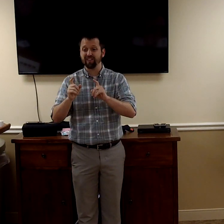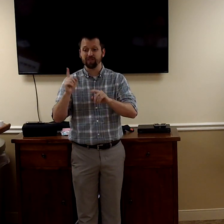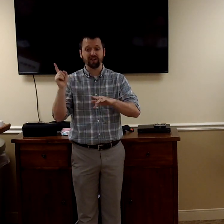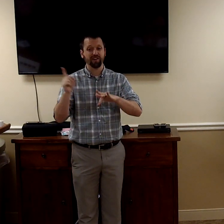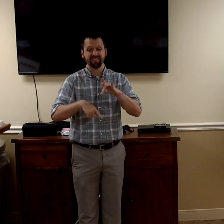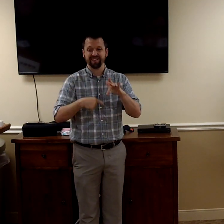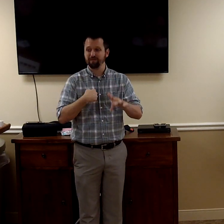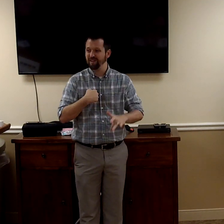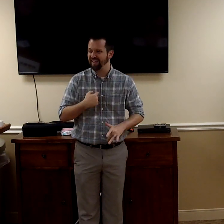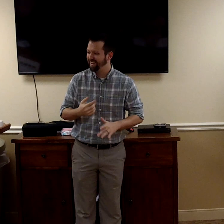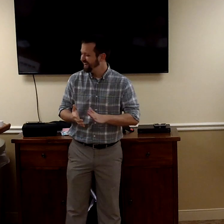but they always skip me.